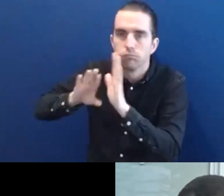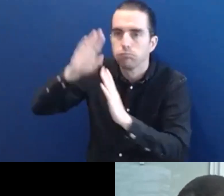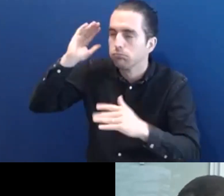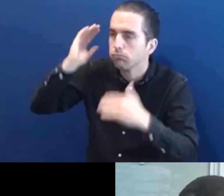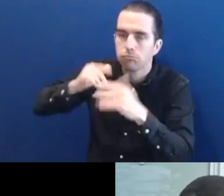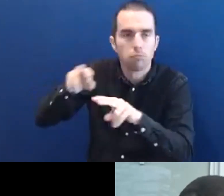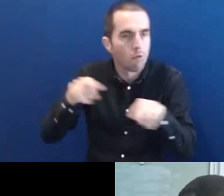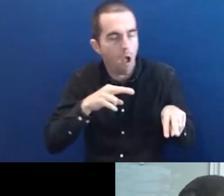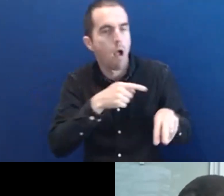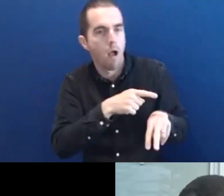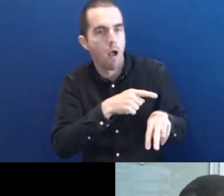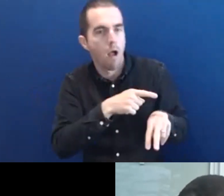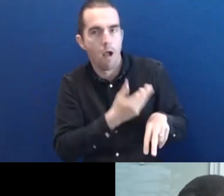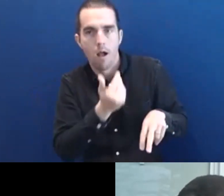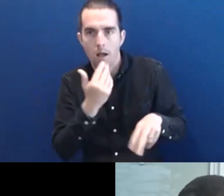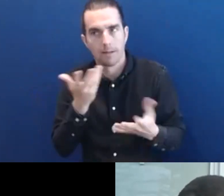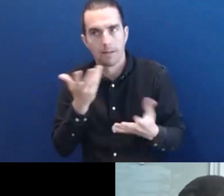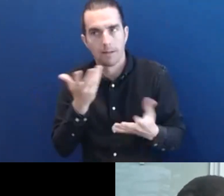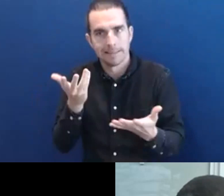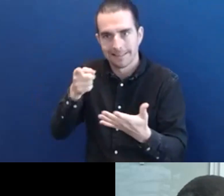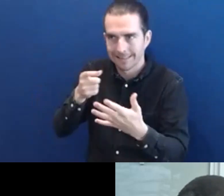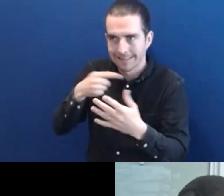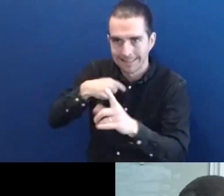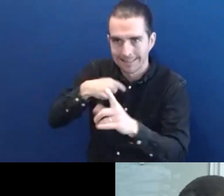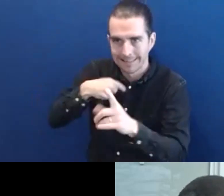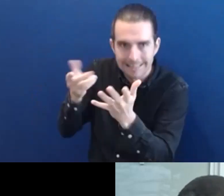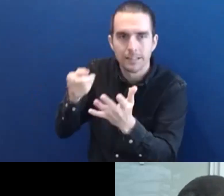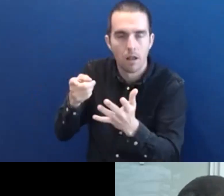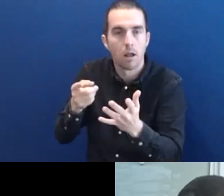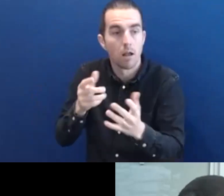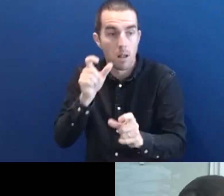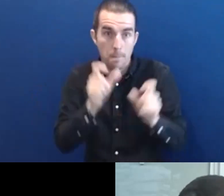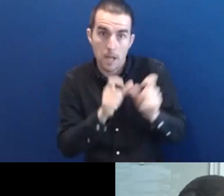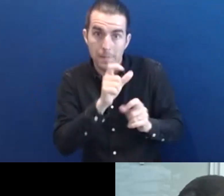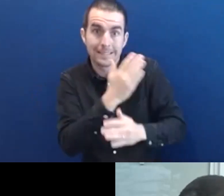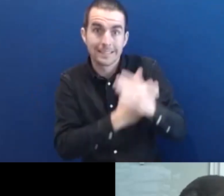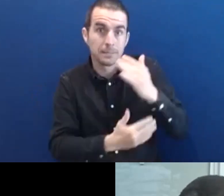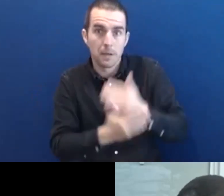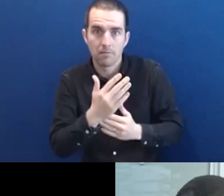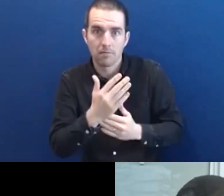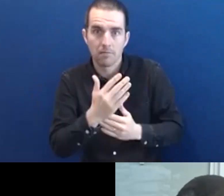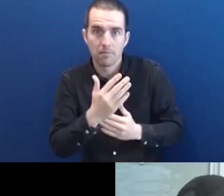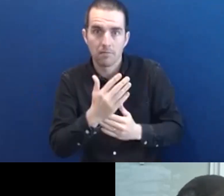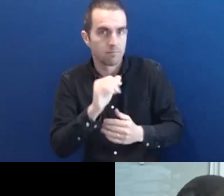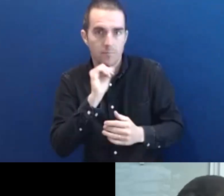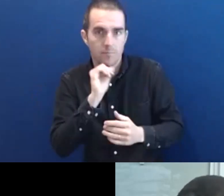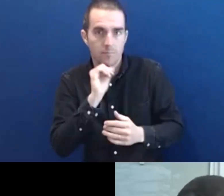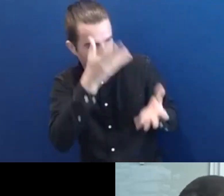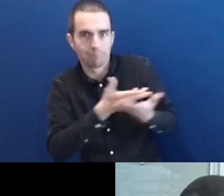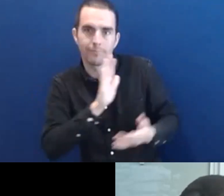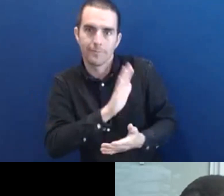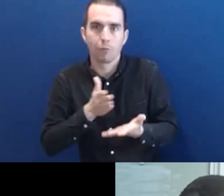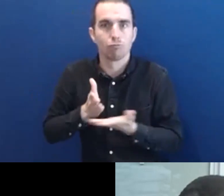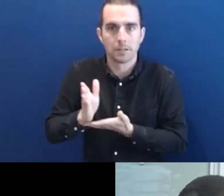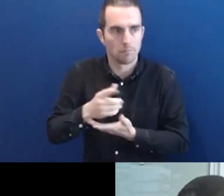rights in the society. So this also causes a risky,